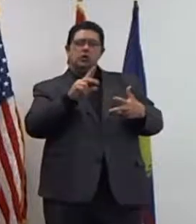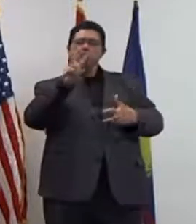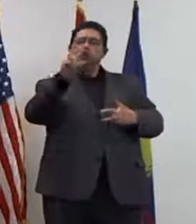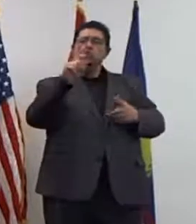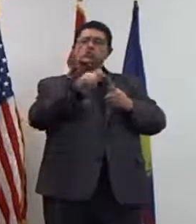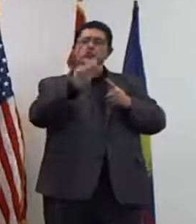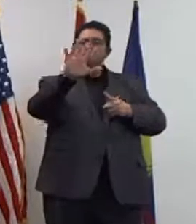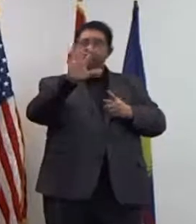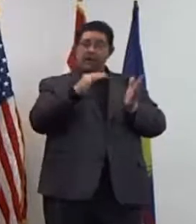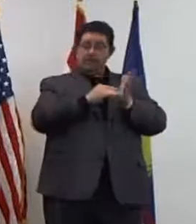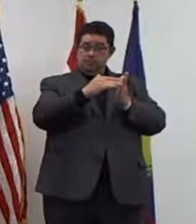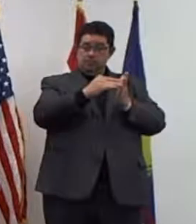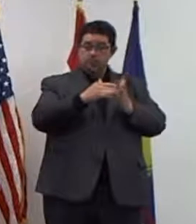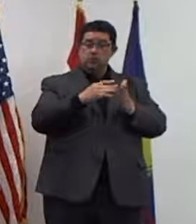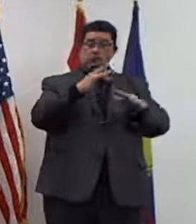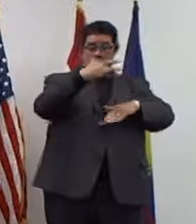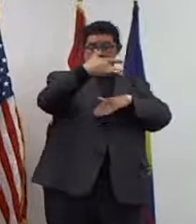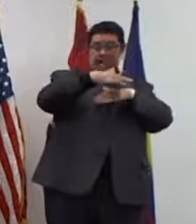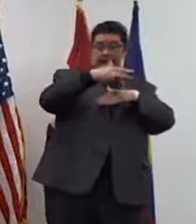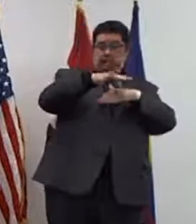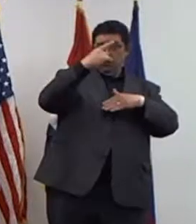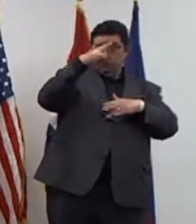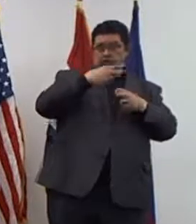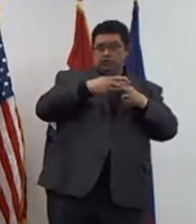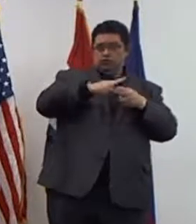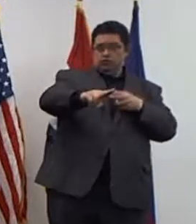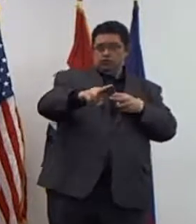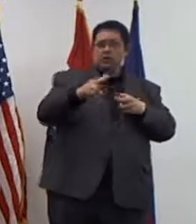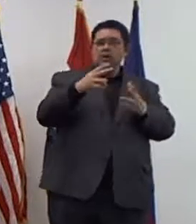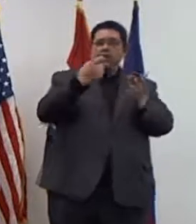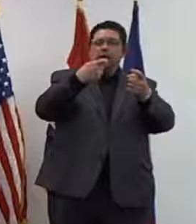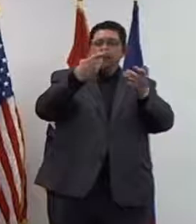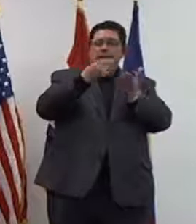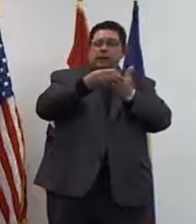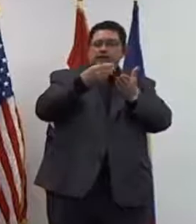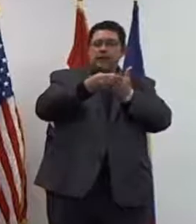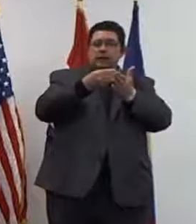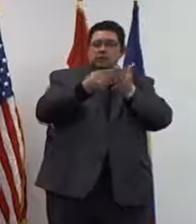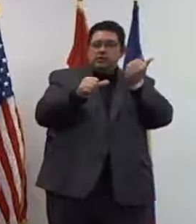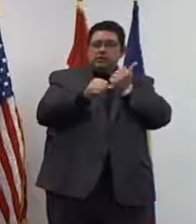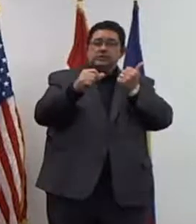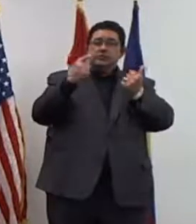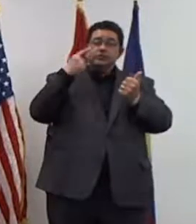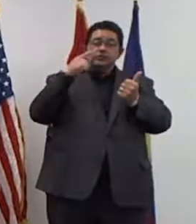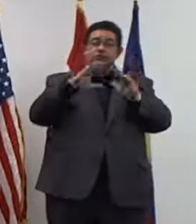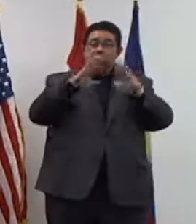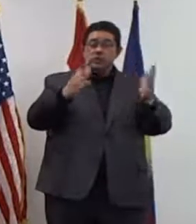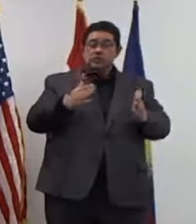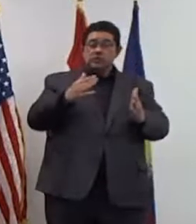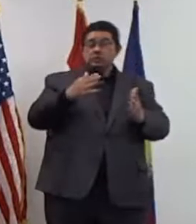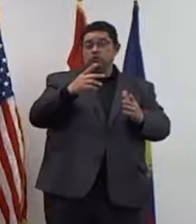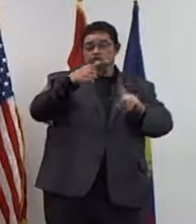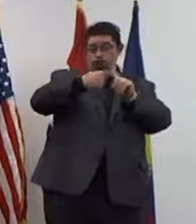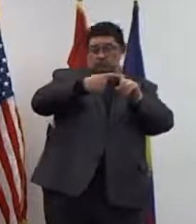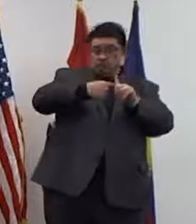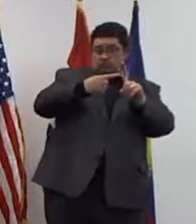$2.5 million will be made available for temporary financial housing assistance, which will include rental and mortgage